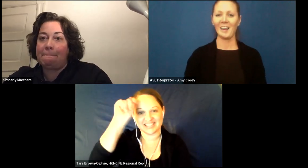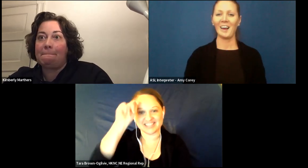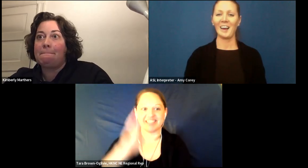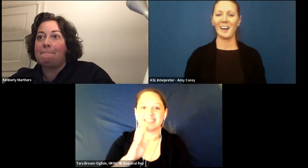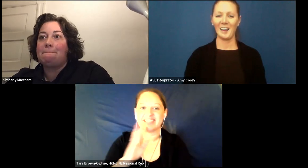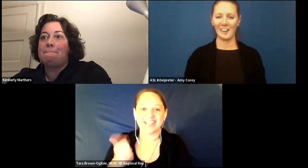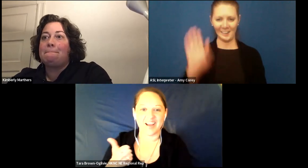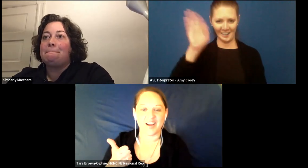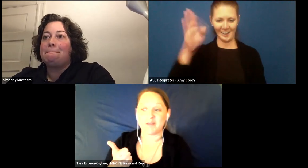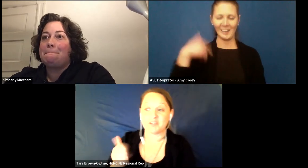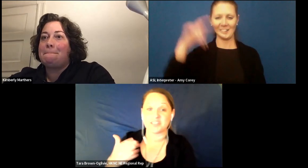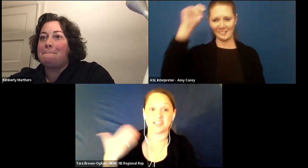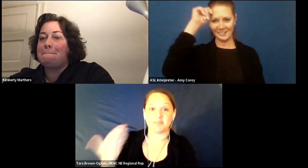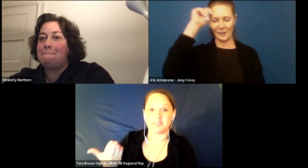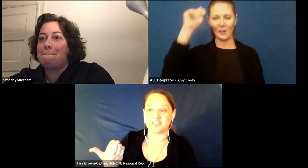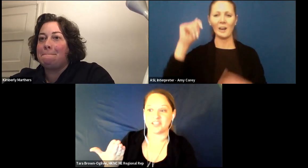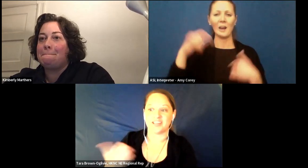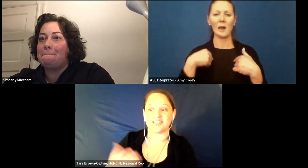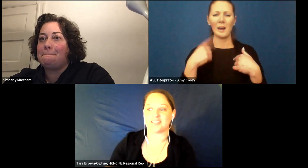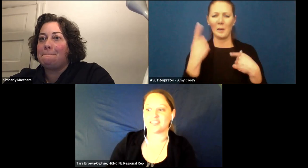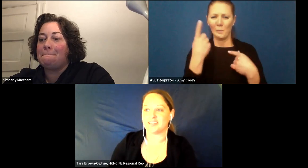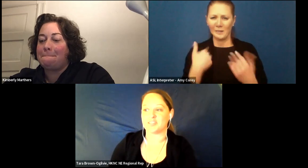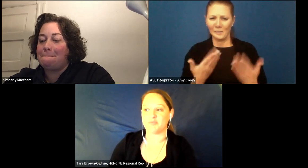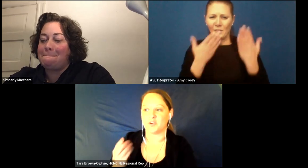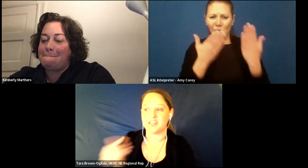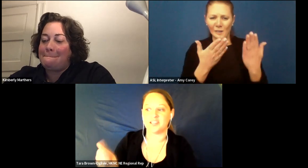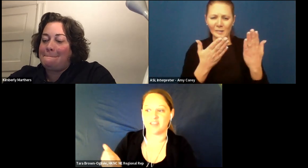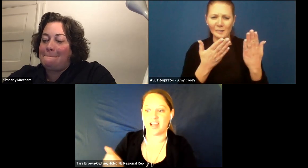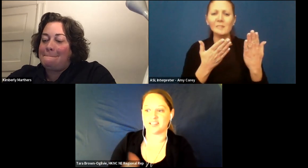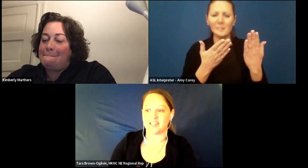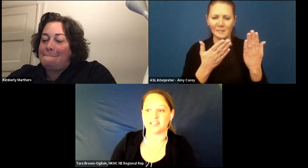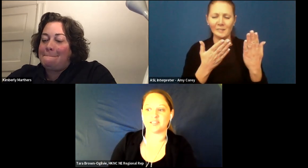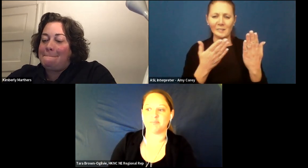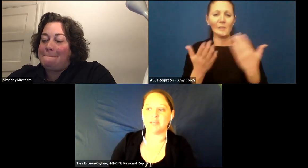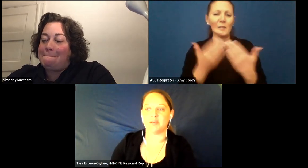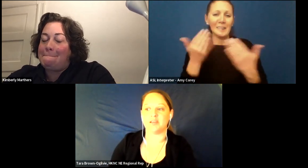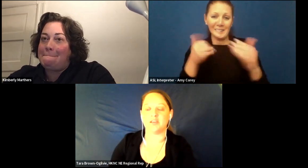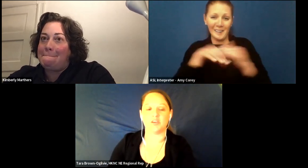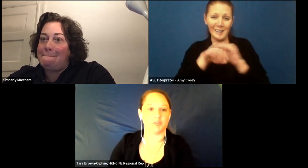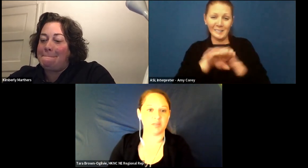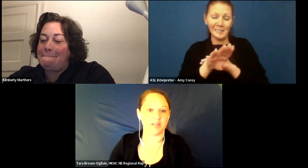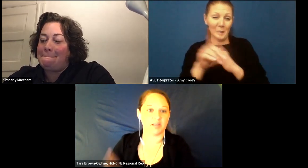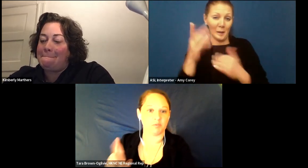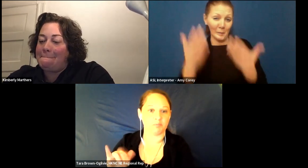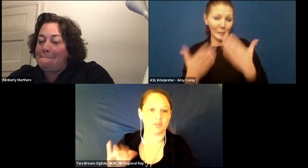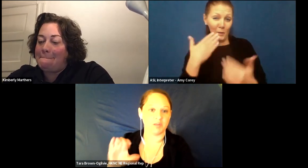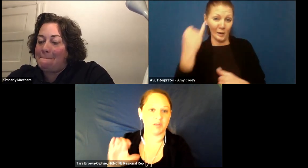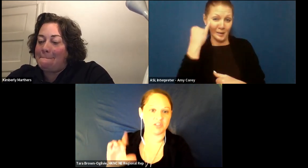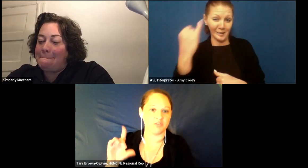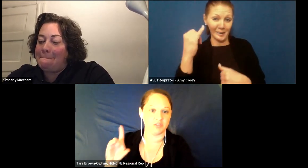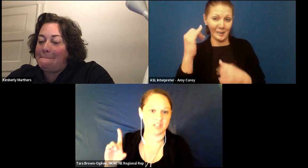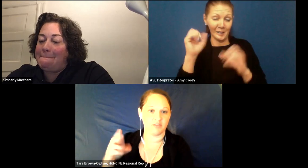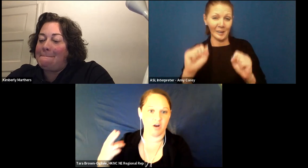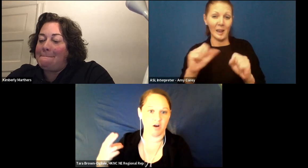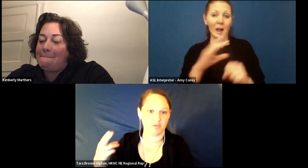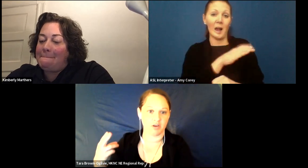Hello, this is Tara. I was just gonna maybe suggest for ease of access, maybe it could be like the